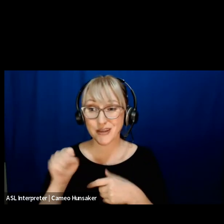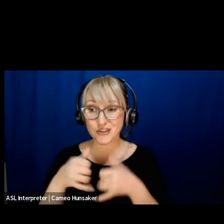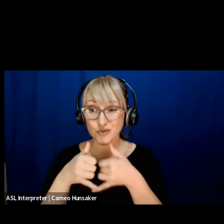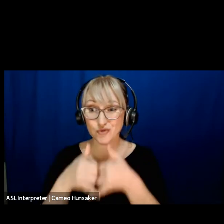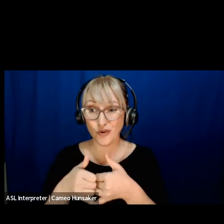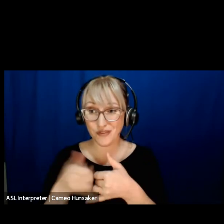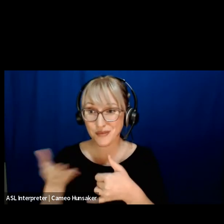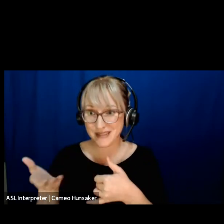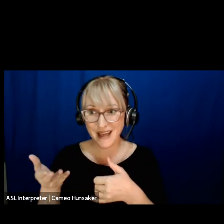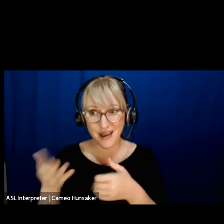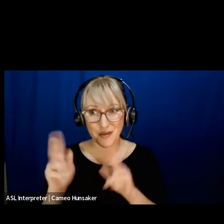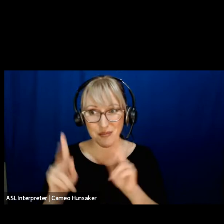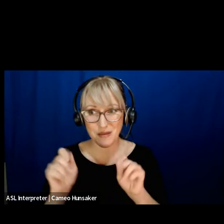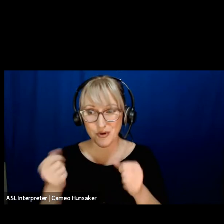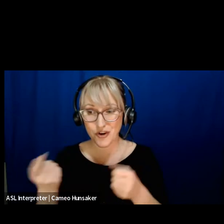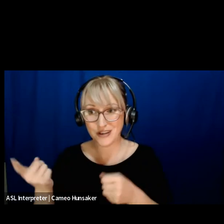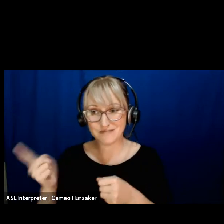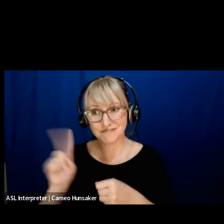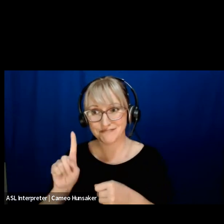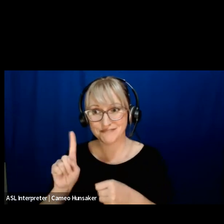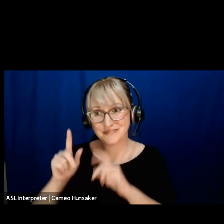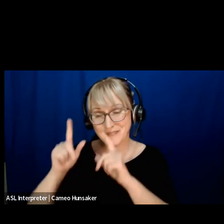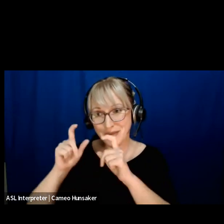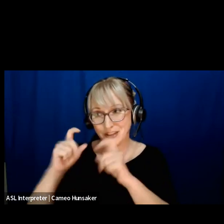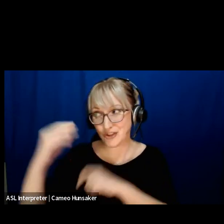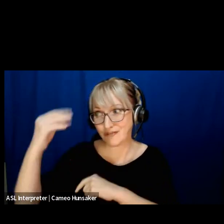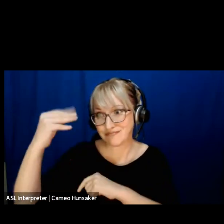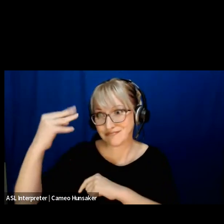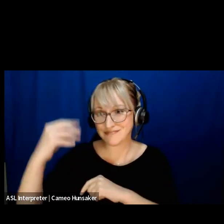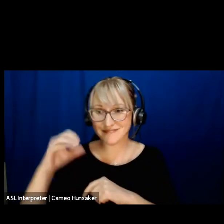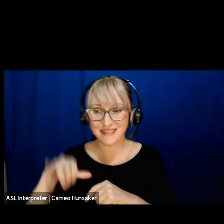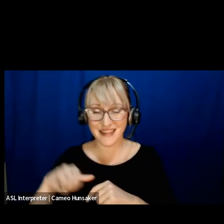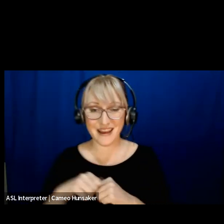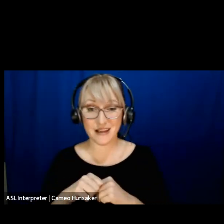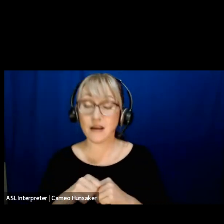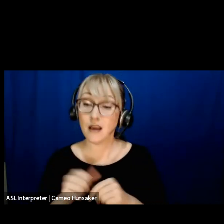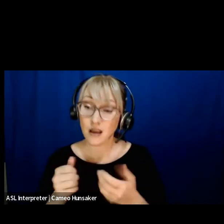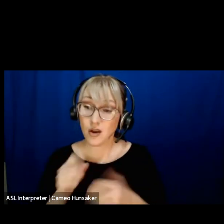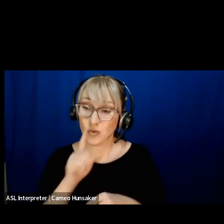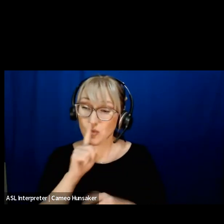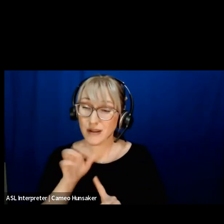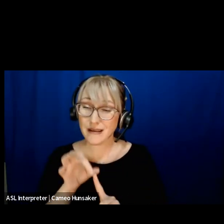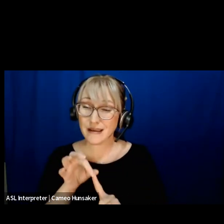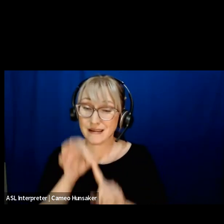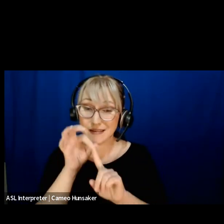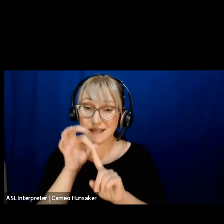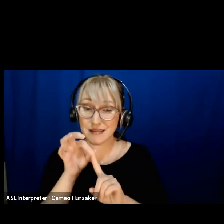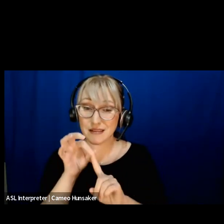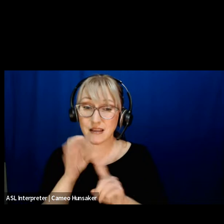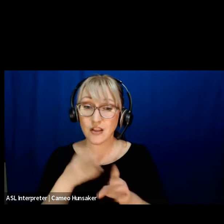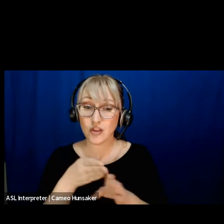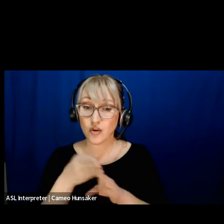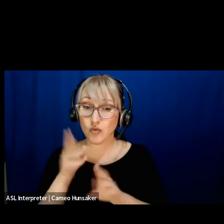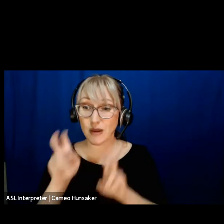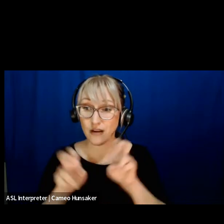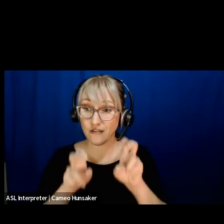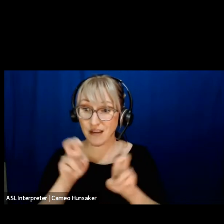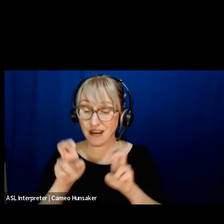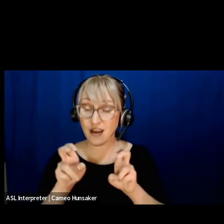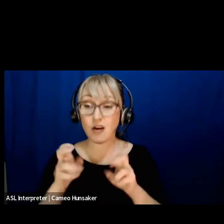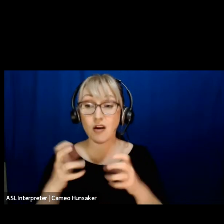picture of that. But perhaps most unusually, this was a career fair where our friends from the Superior